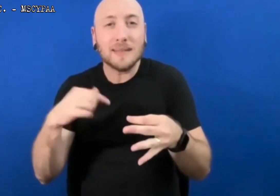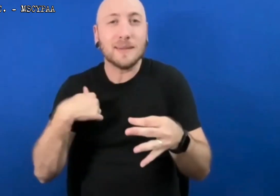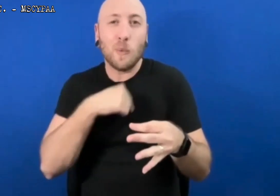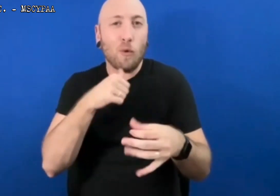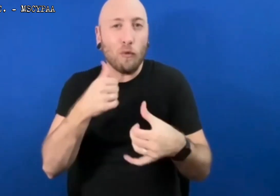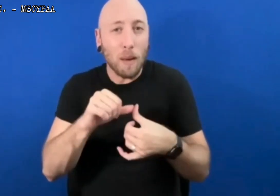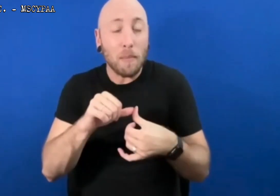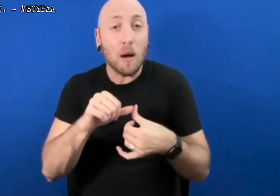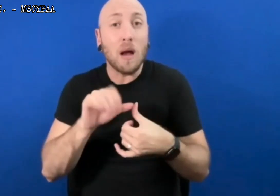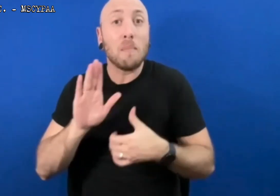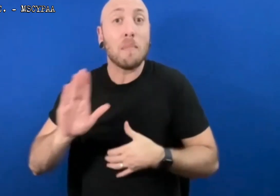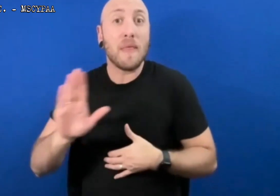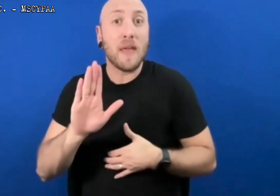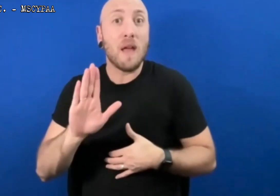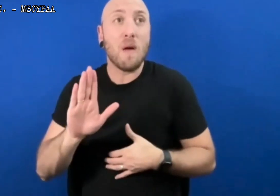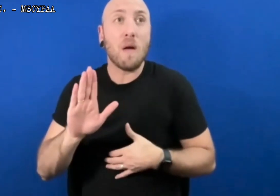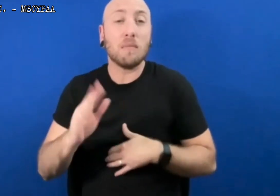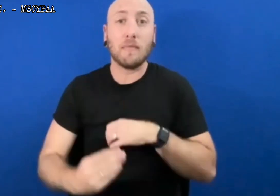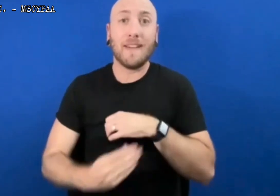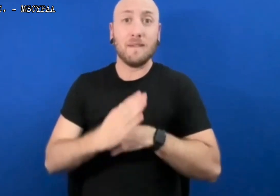to that AA meeting, and